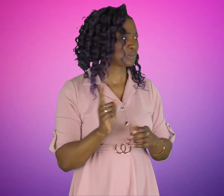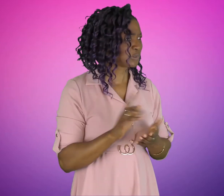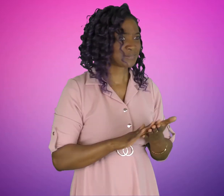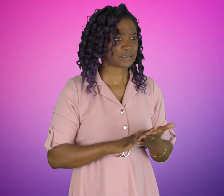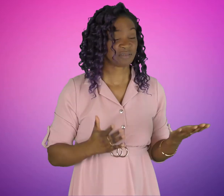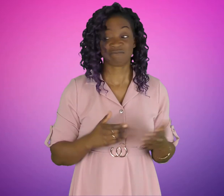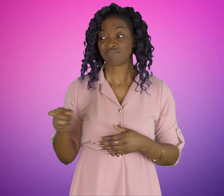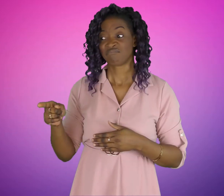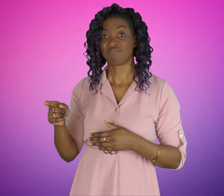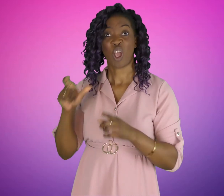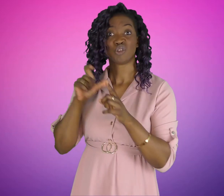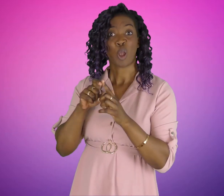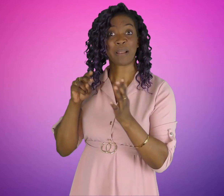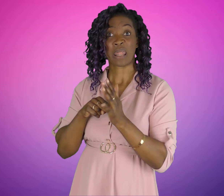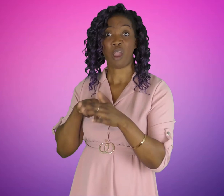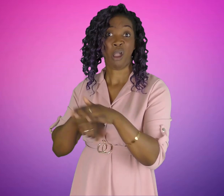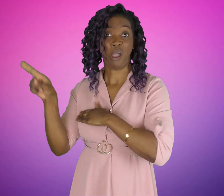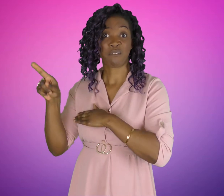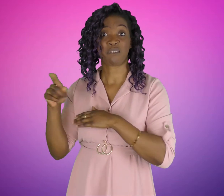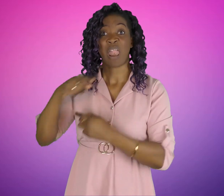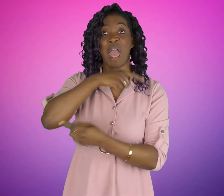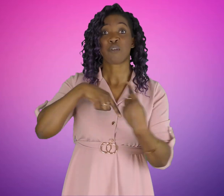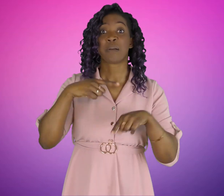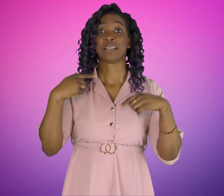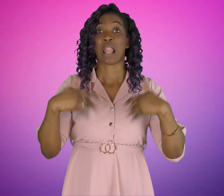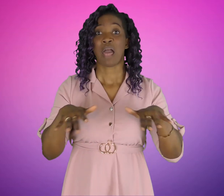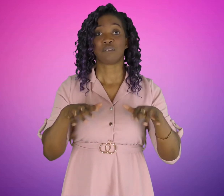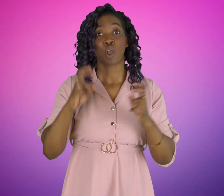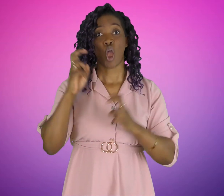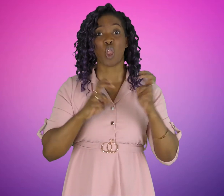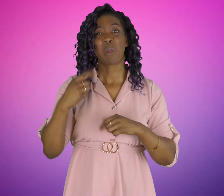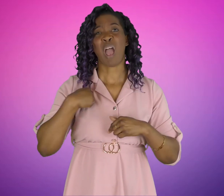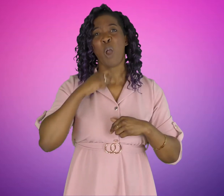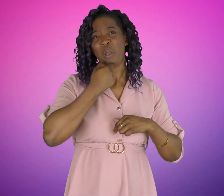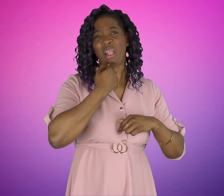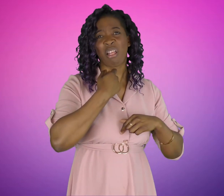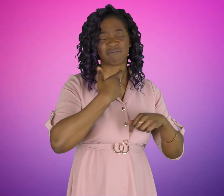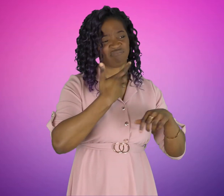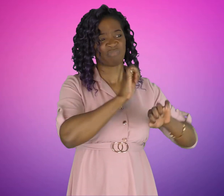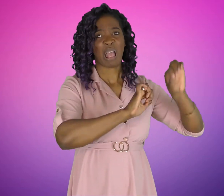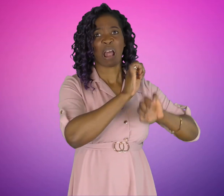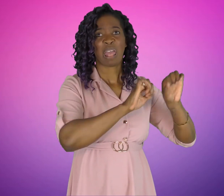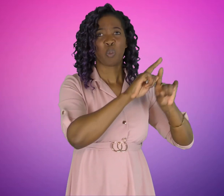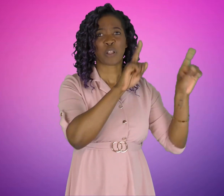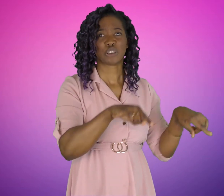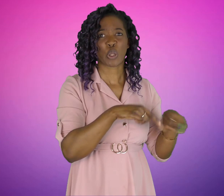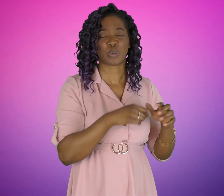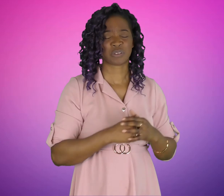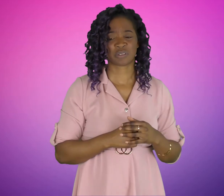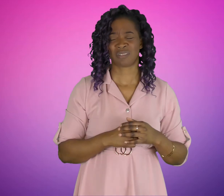what? Oh, they've buggered off and everyone's arguing. That's the actual true story. I'll do the windows now. Hang on, wait. Where's Dominic